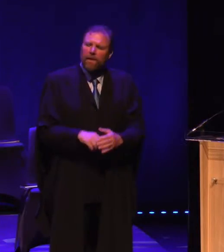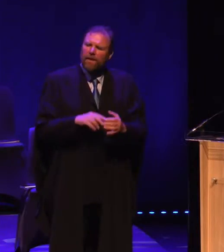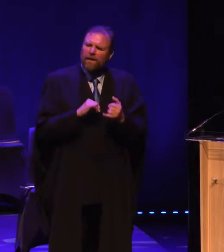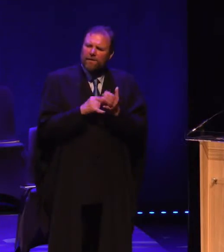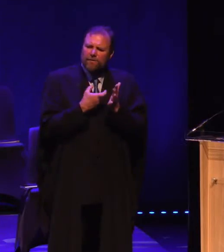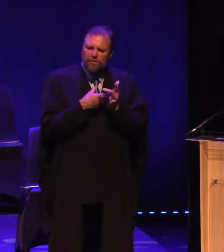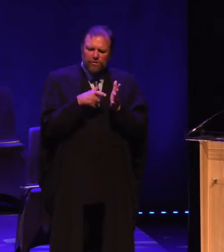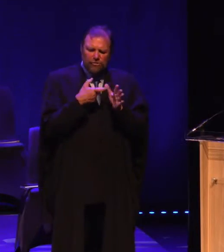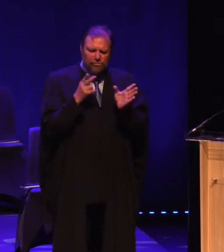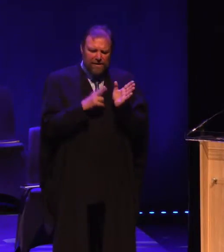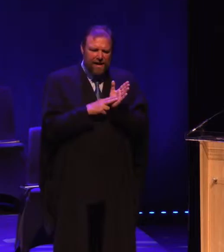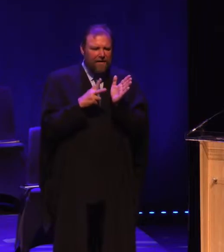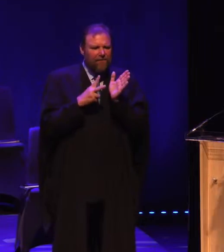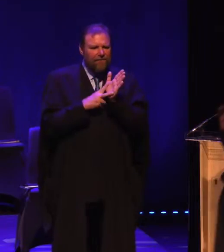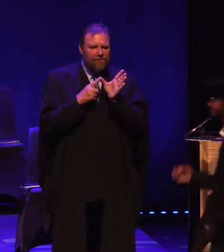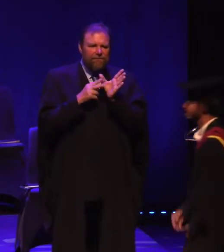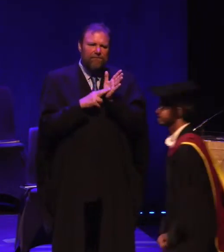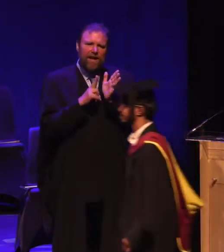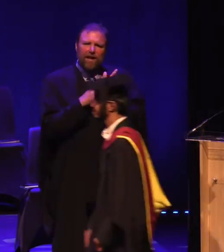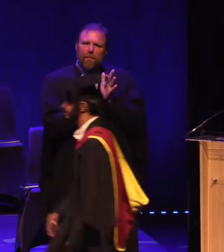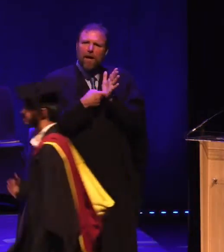Srikanth Vanapali.